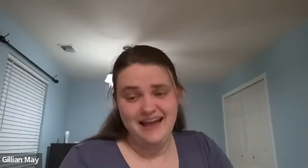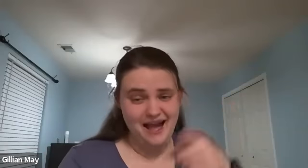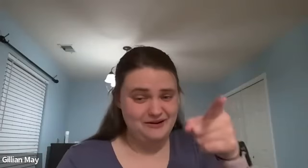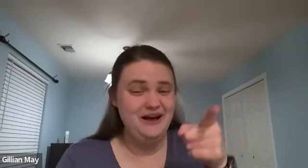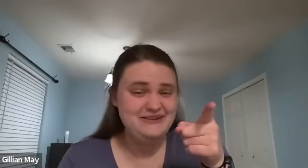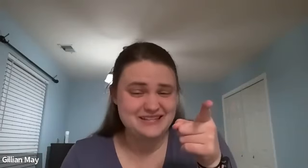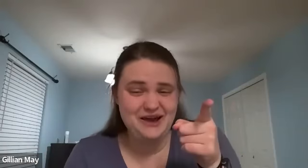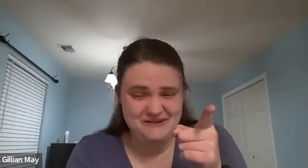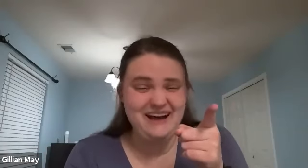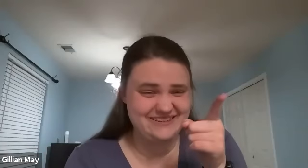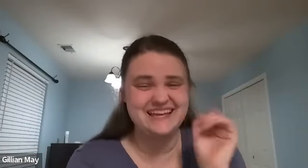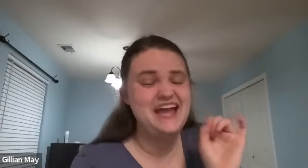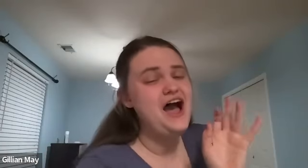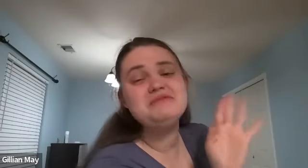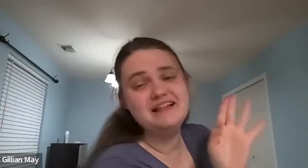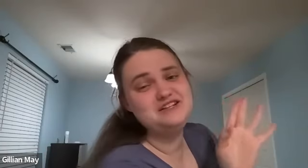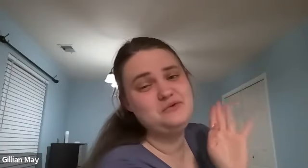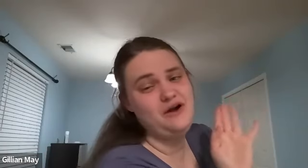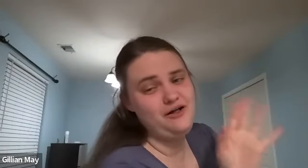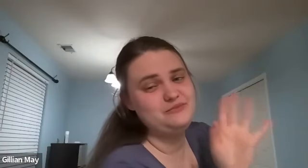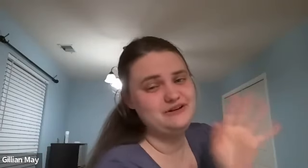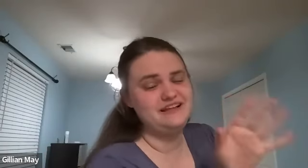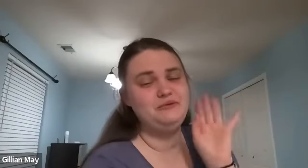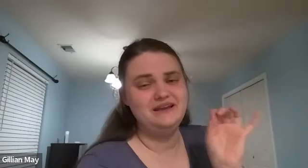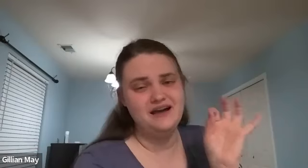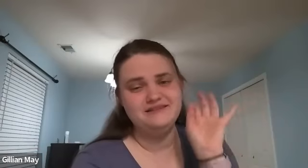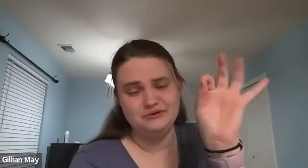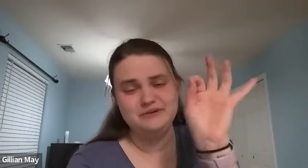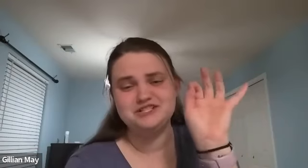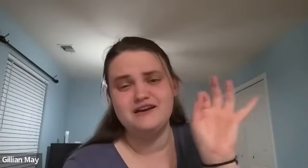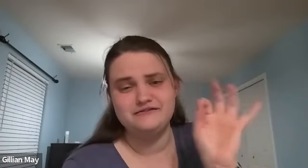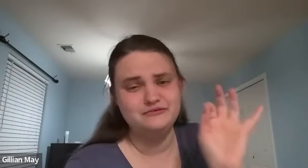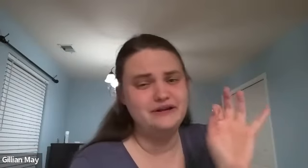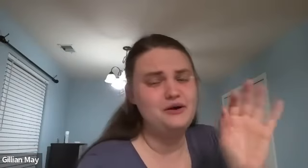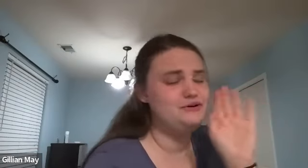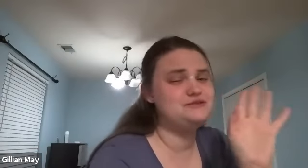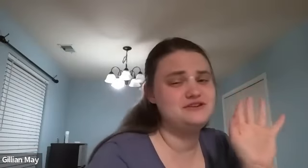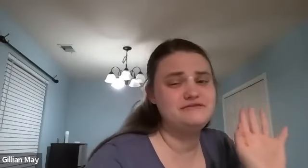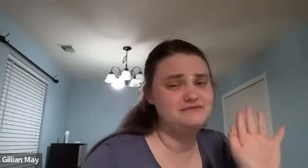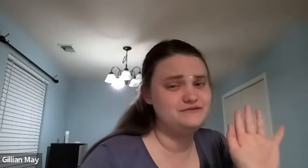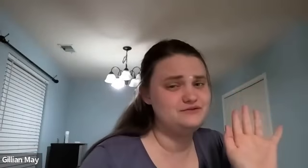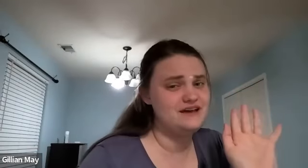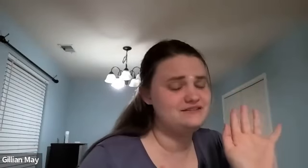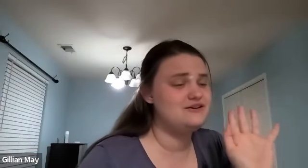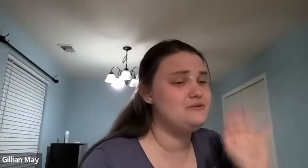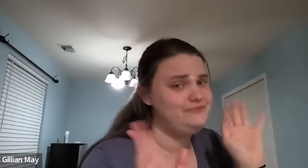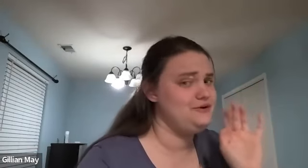I was like, I'm glad to know we all are pretty like, we pretty much got our food. We know which ones our favorite food signs are. We know